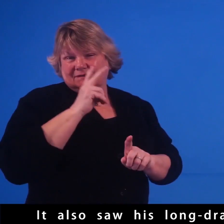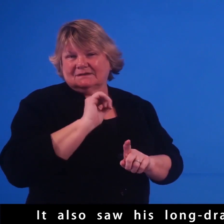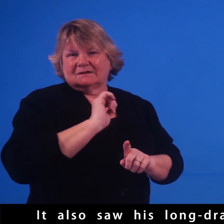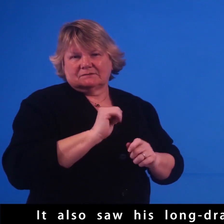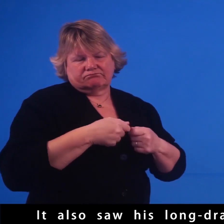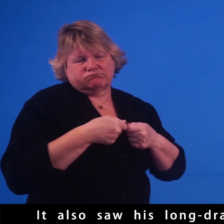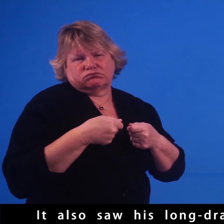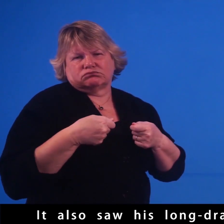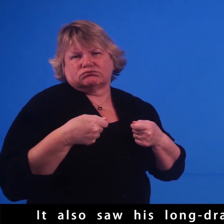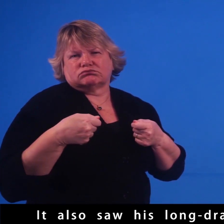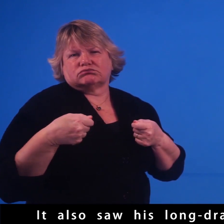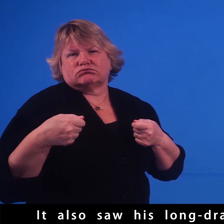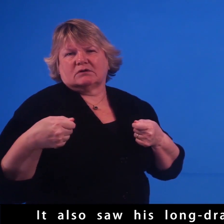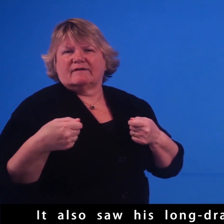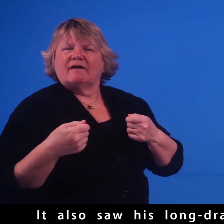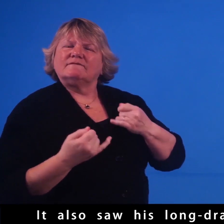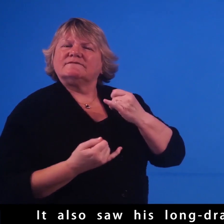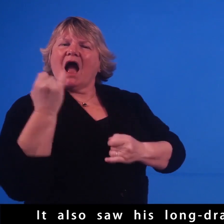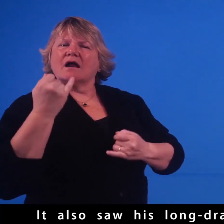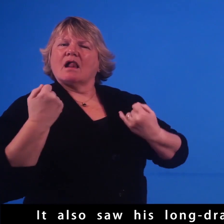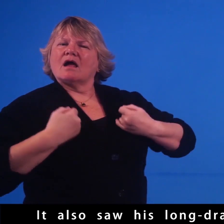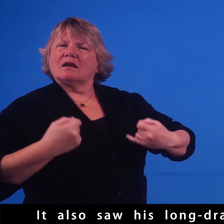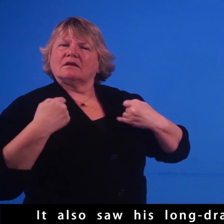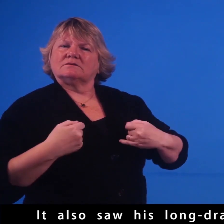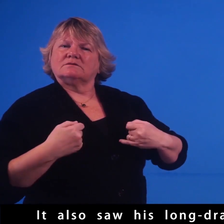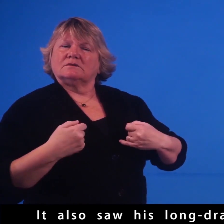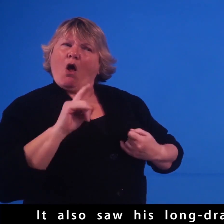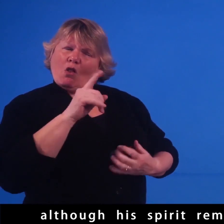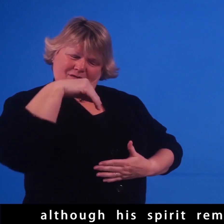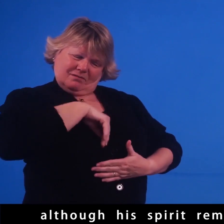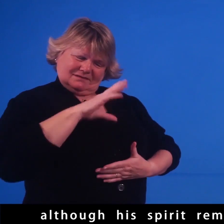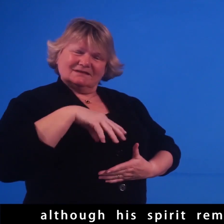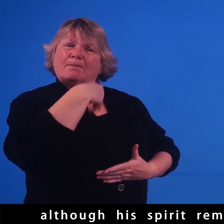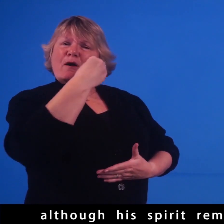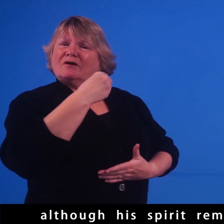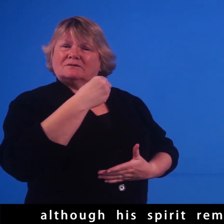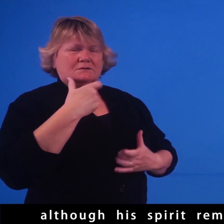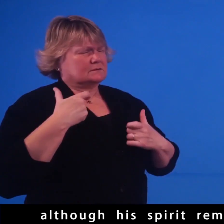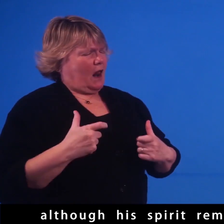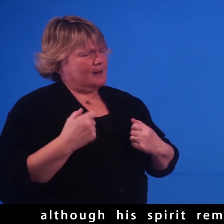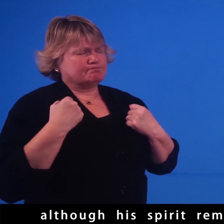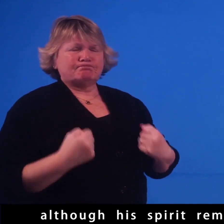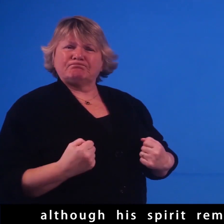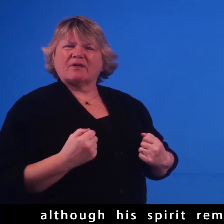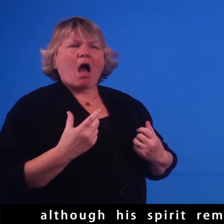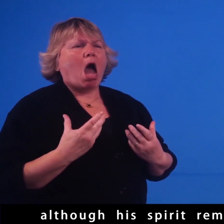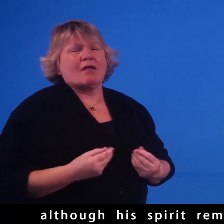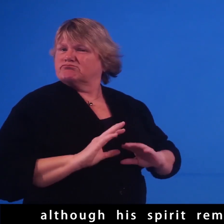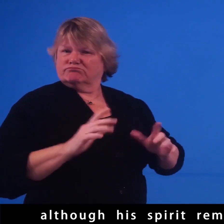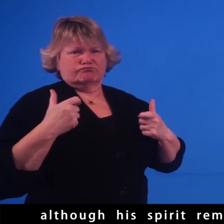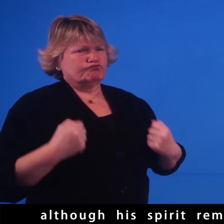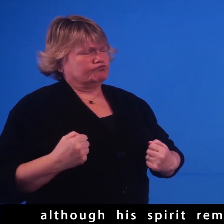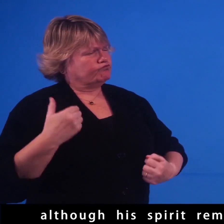It also saw his long drawn-out and final illness, although his spirit remained